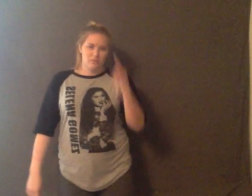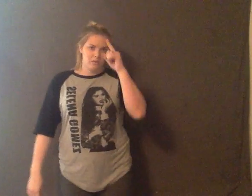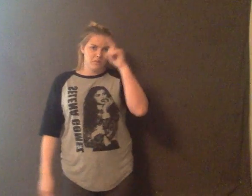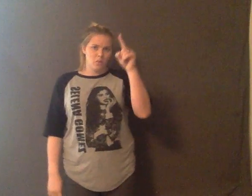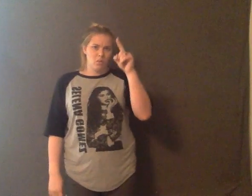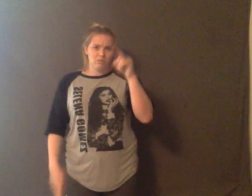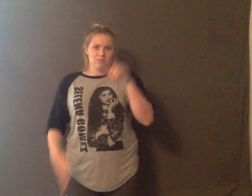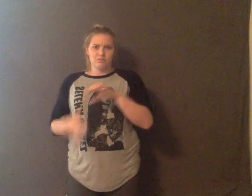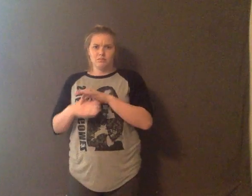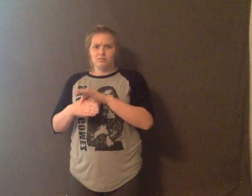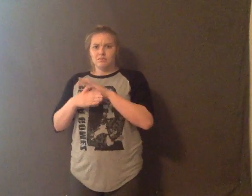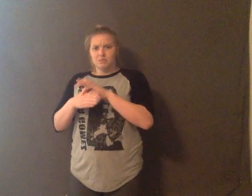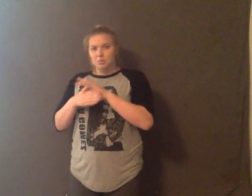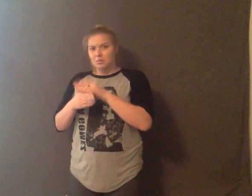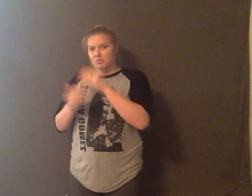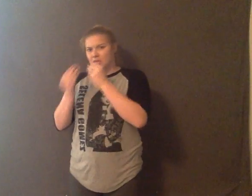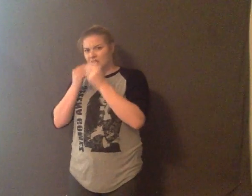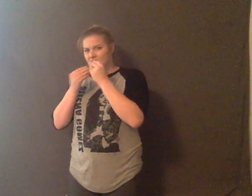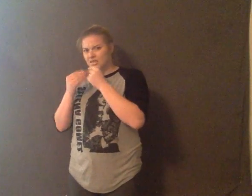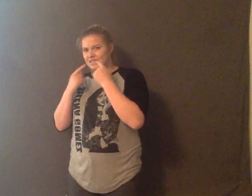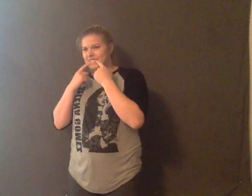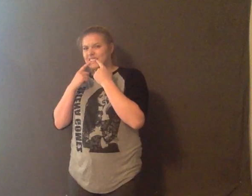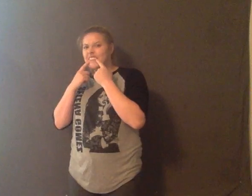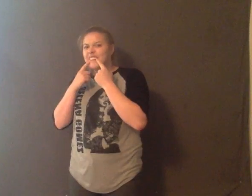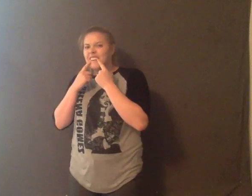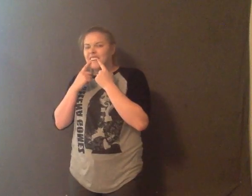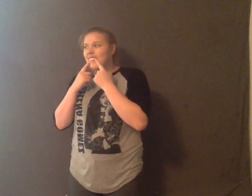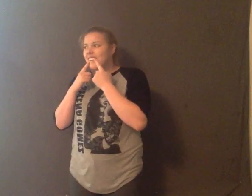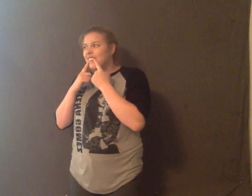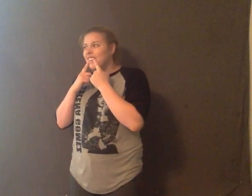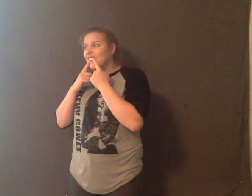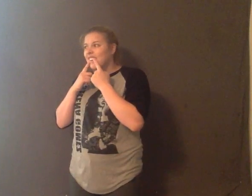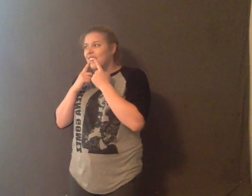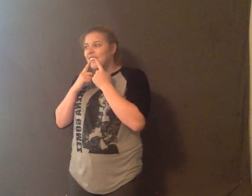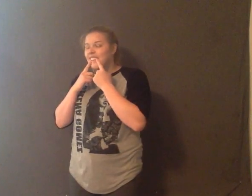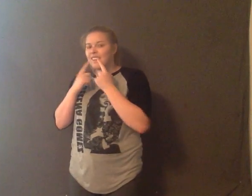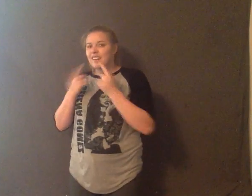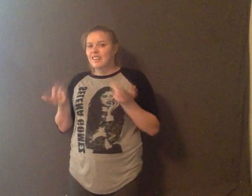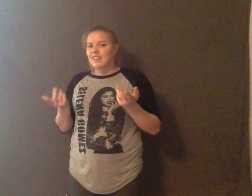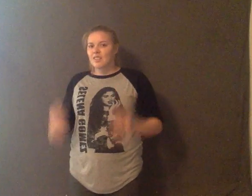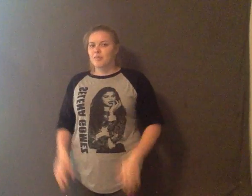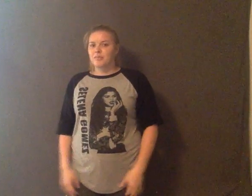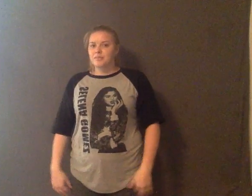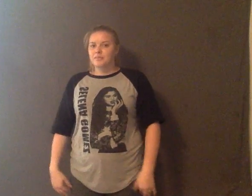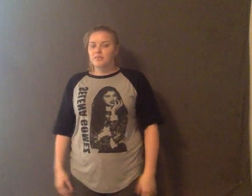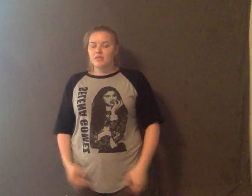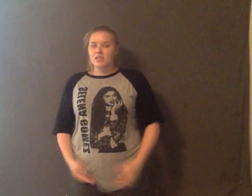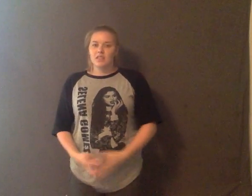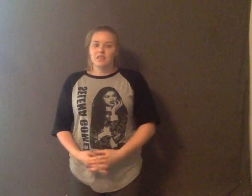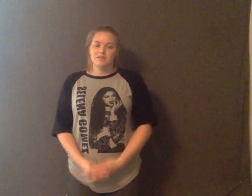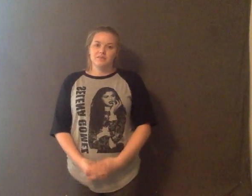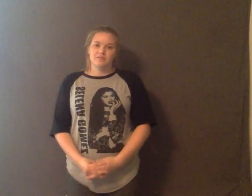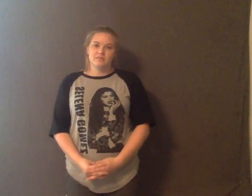I actually kill and eat raw with these tiny teeth? The thought alone was disgusting. I mean, everybody loves a smoothie made with